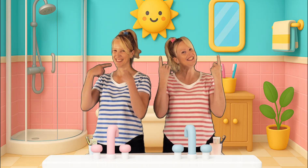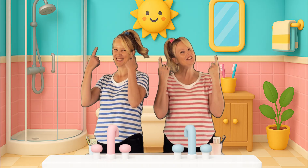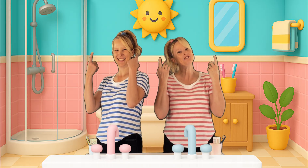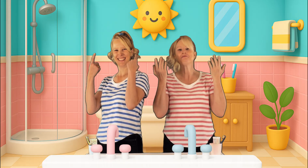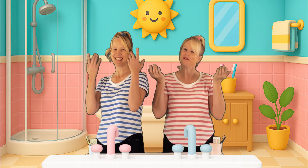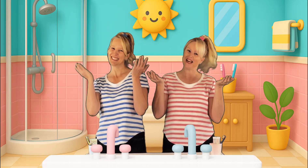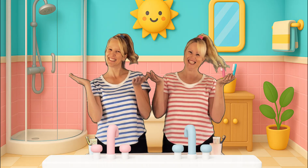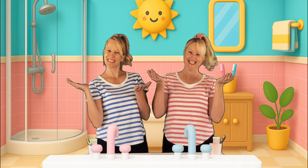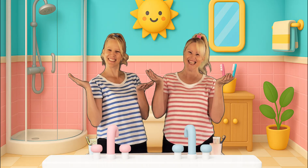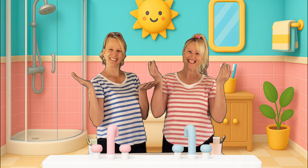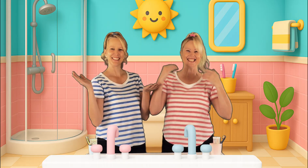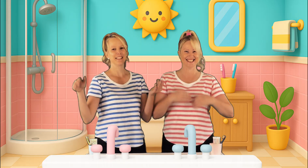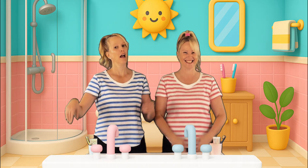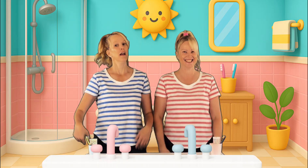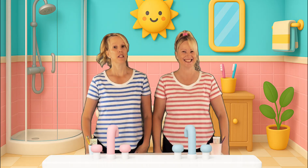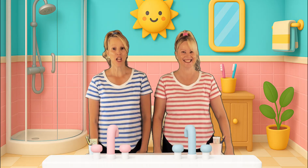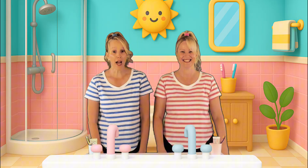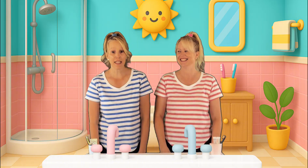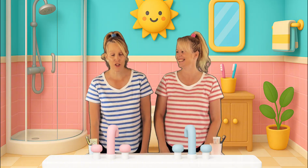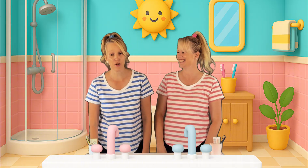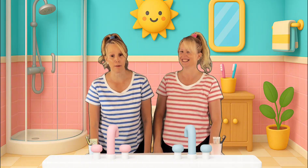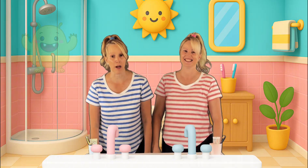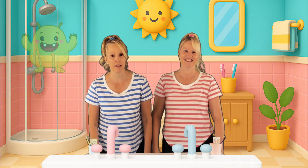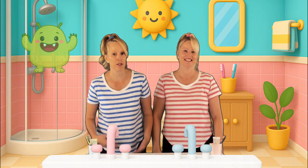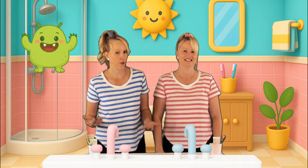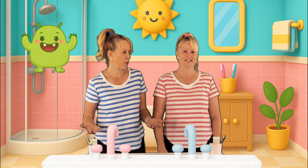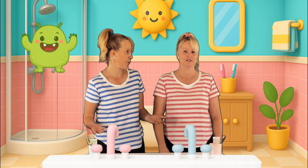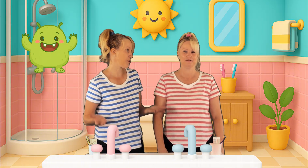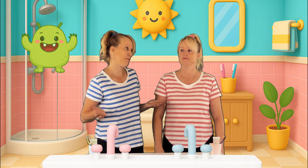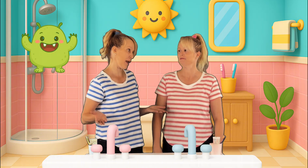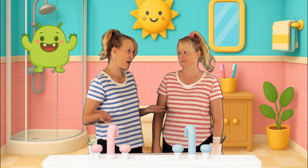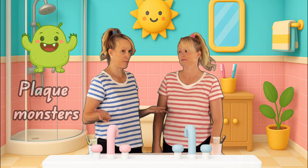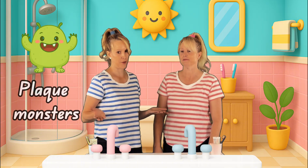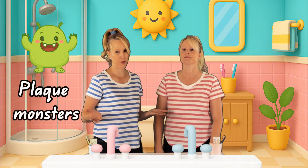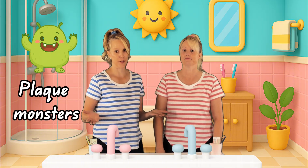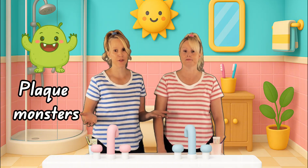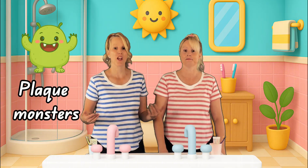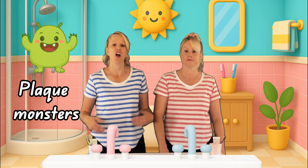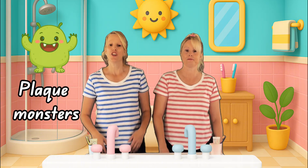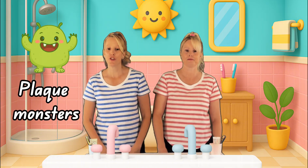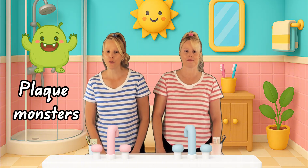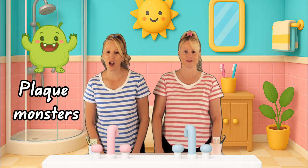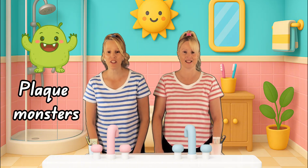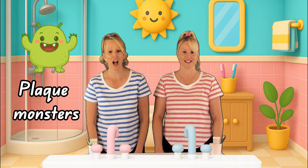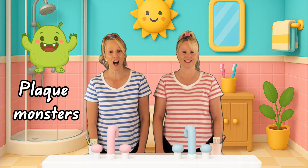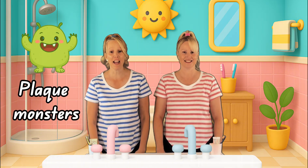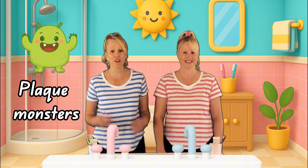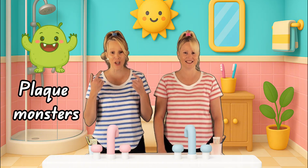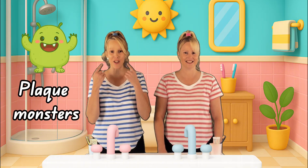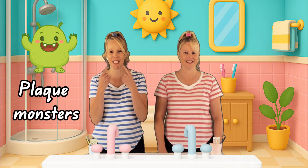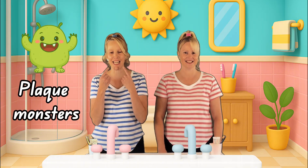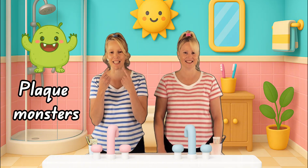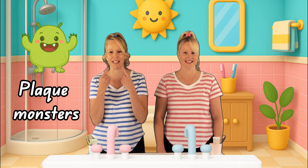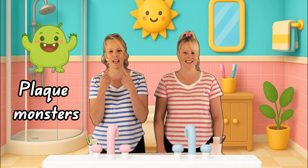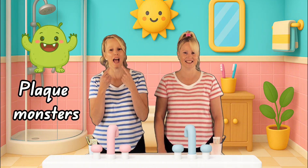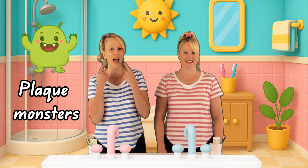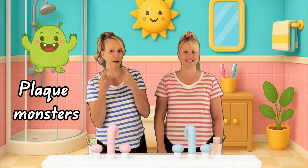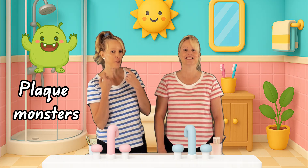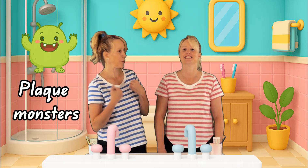smile brightly. Tiny sugar bugs, called plaque monsters, try to hide on our teeth after we